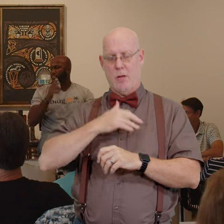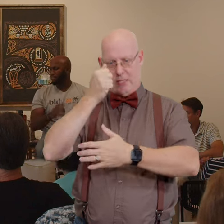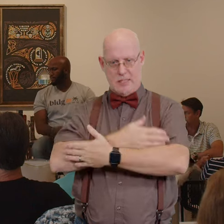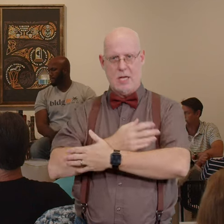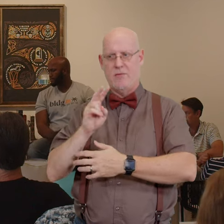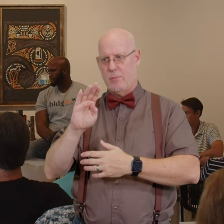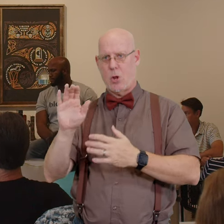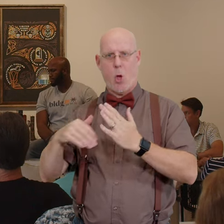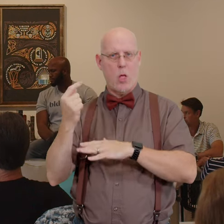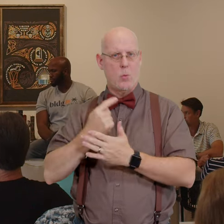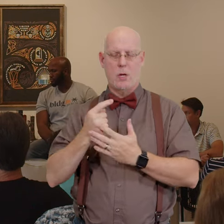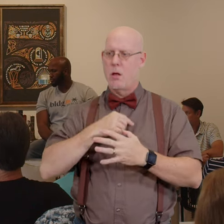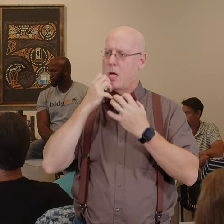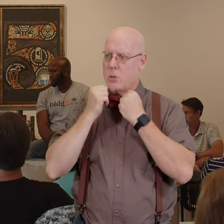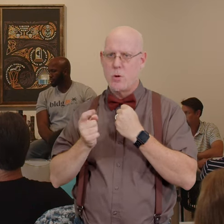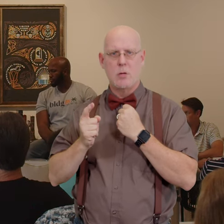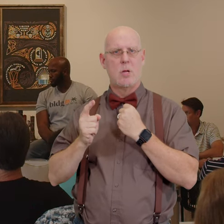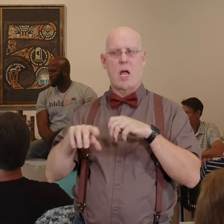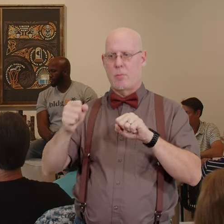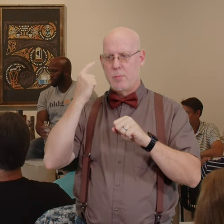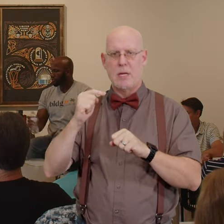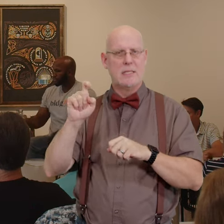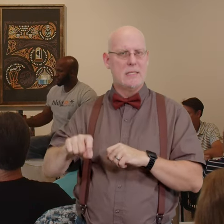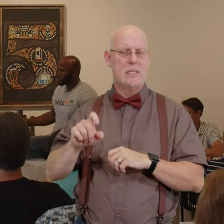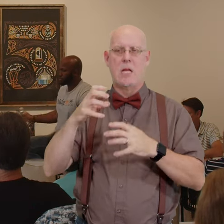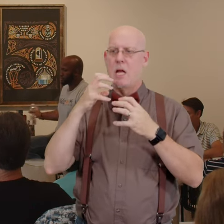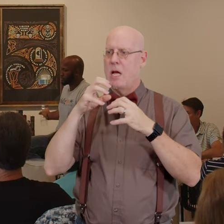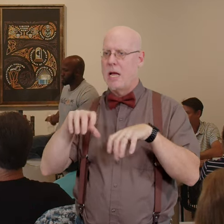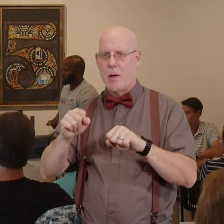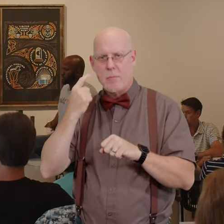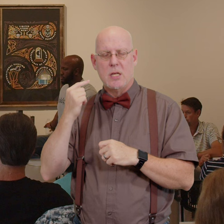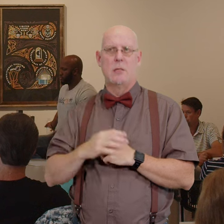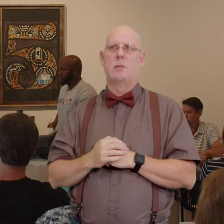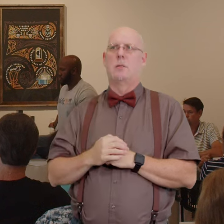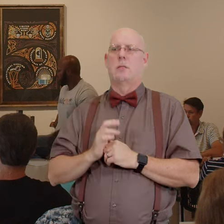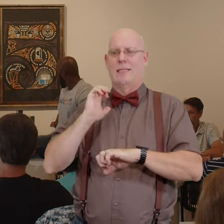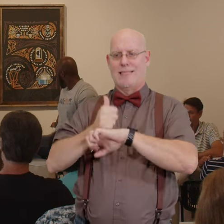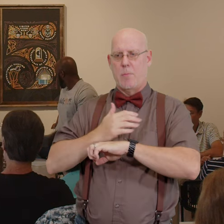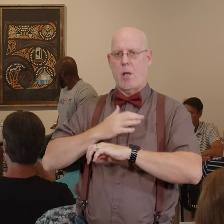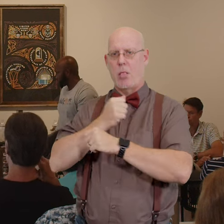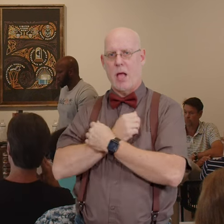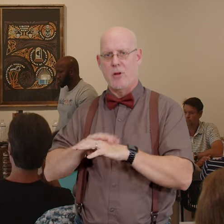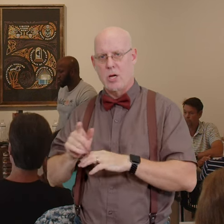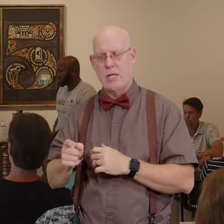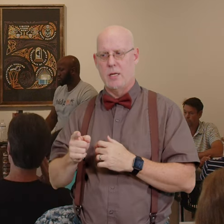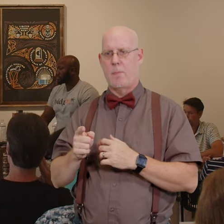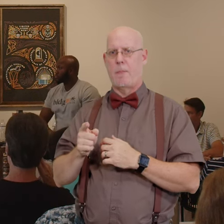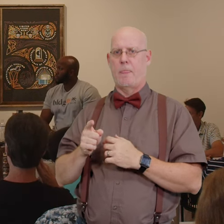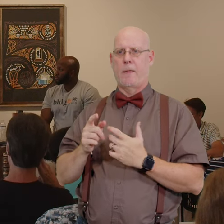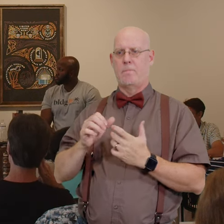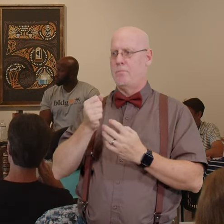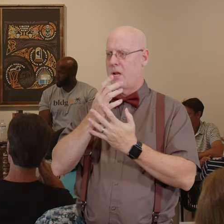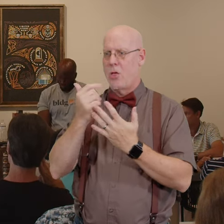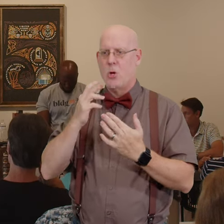son, who's been here at VBS all week, who I adore. I adopted him because he was in need. I adopted him because I set my love upon him. Like you can